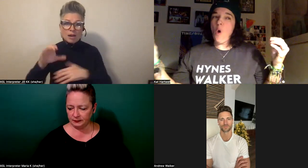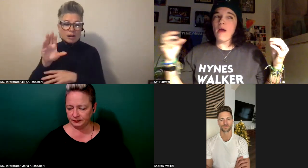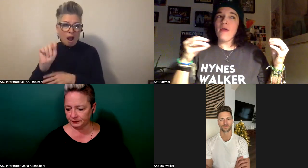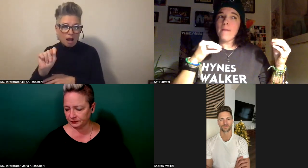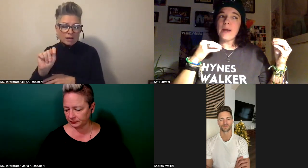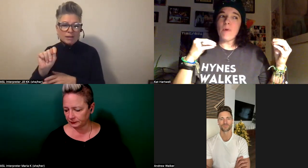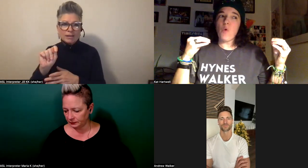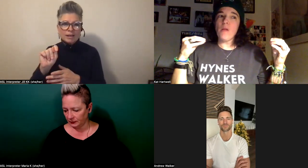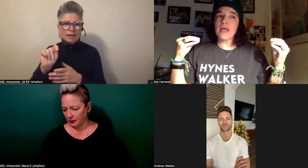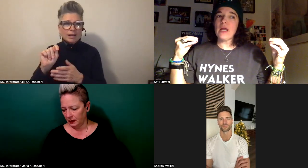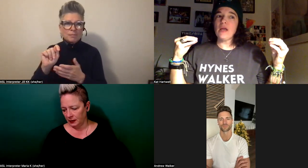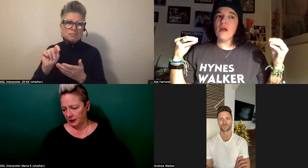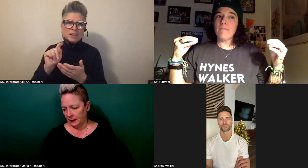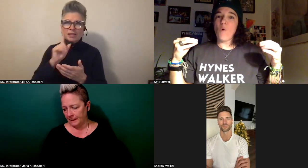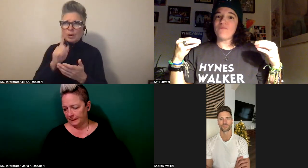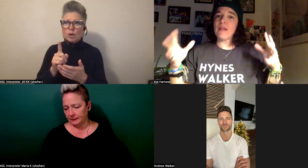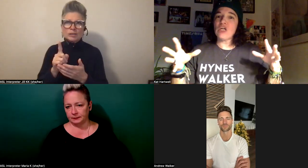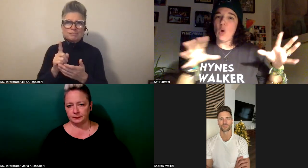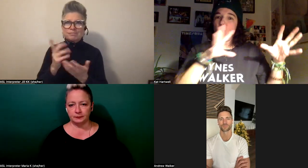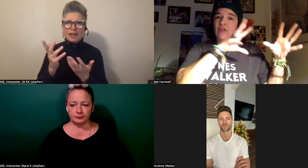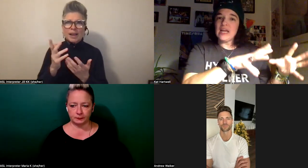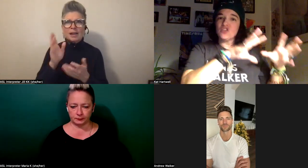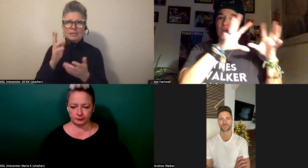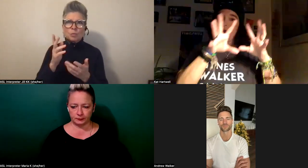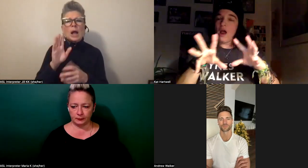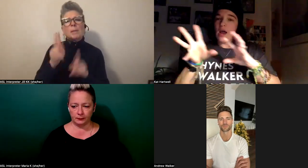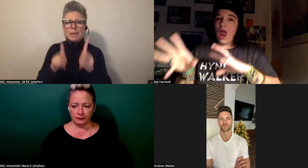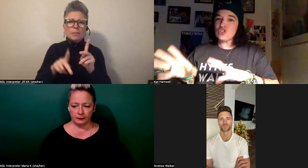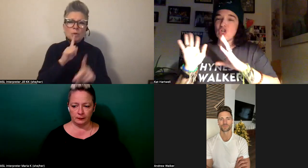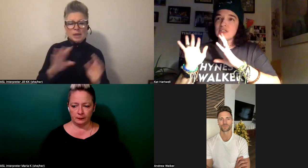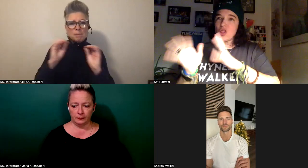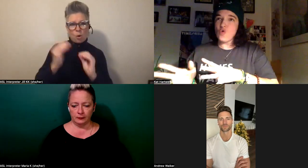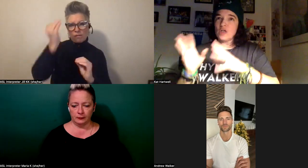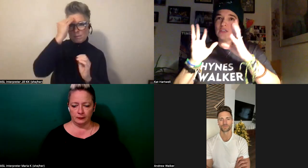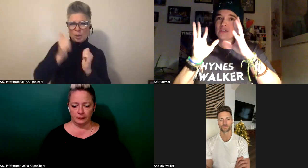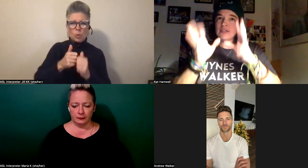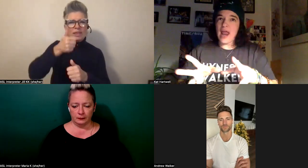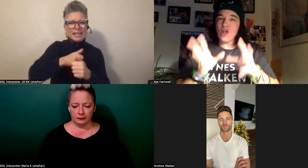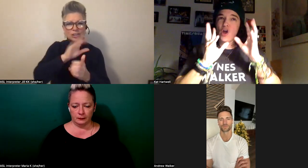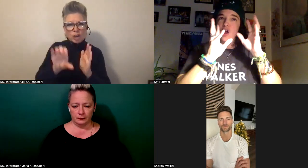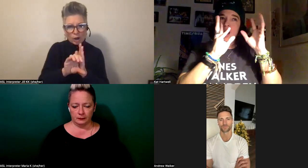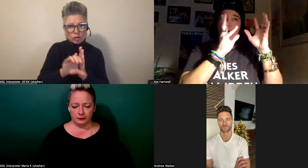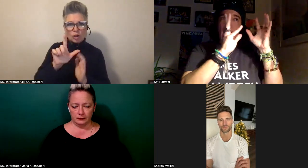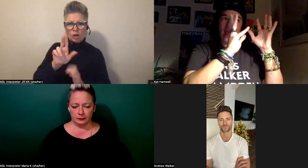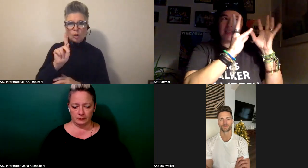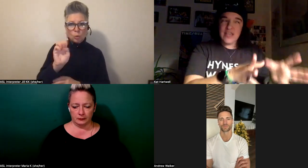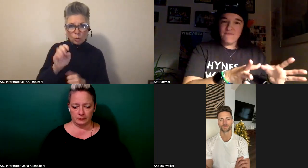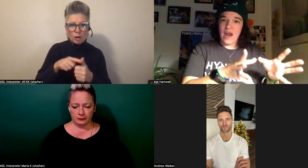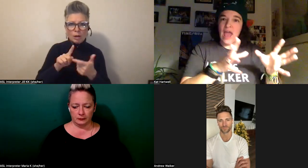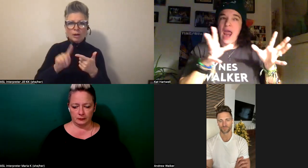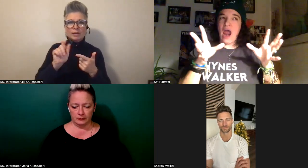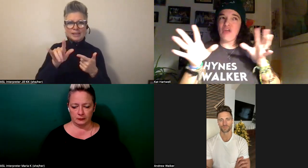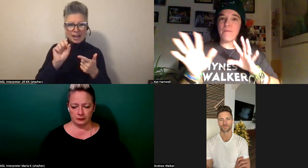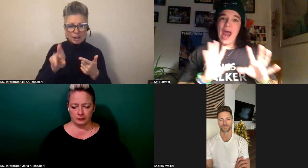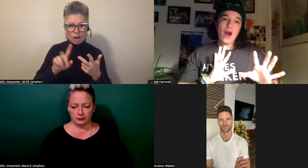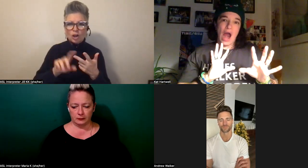blown, or people will be more familiar with each character, Luke, Taylor, and